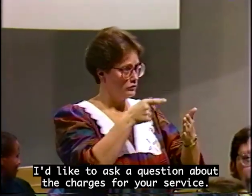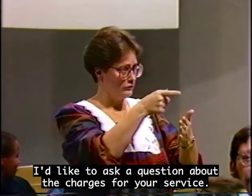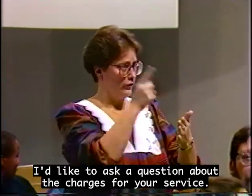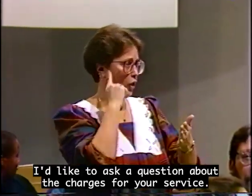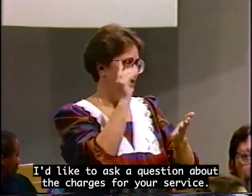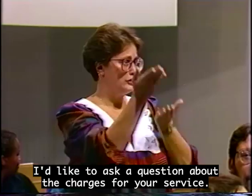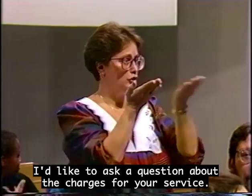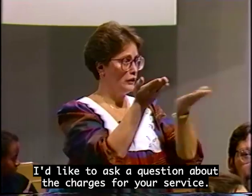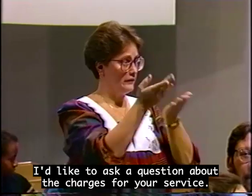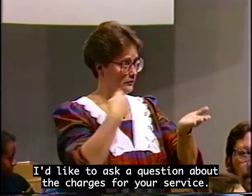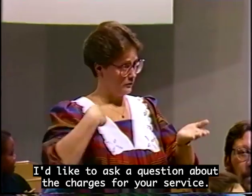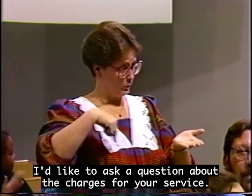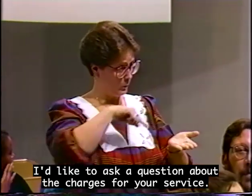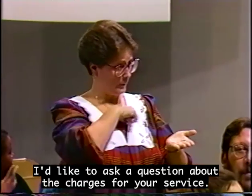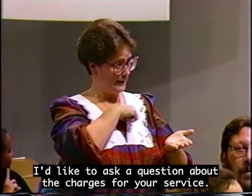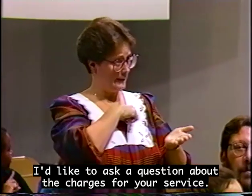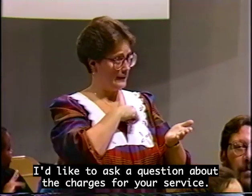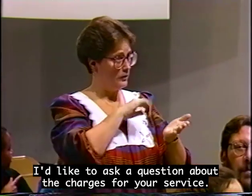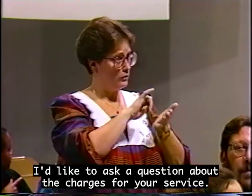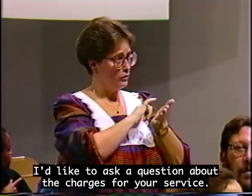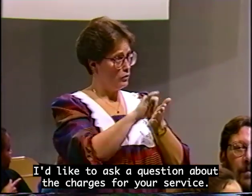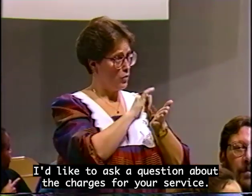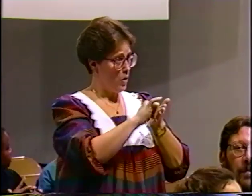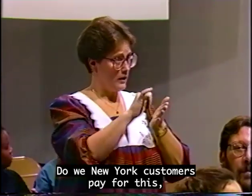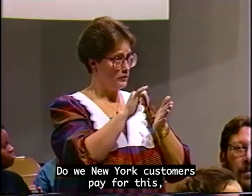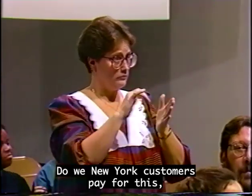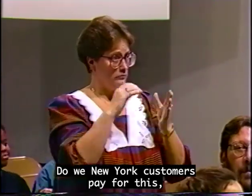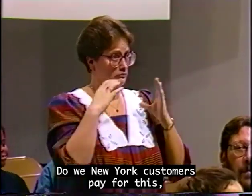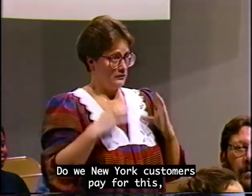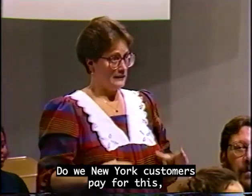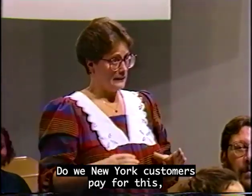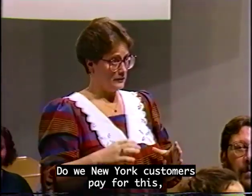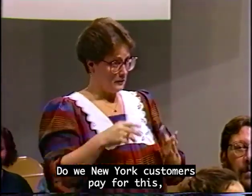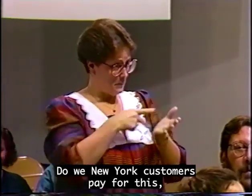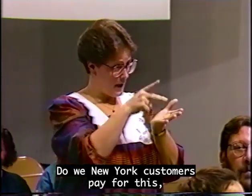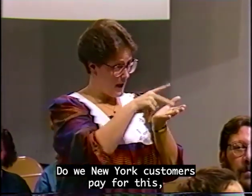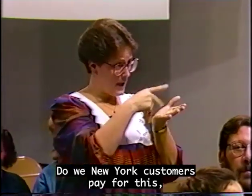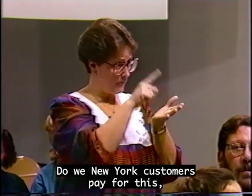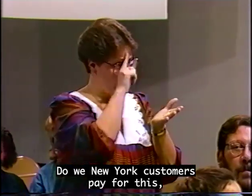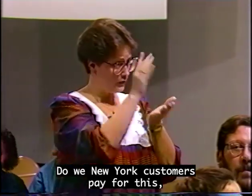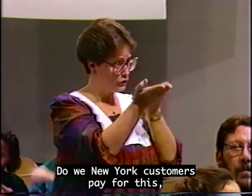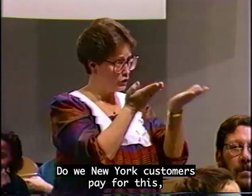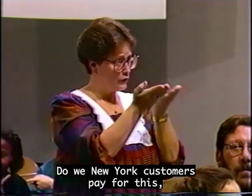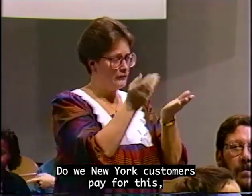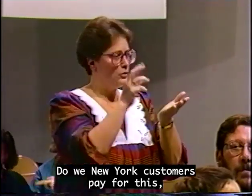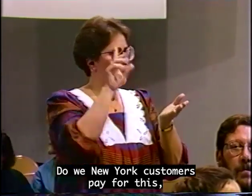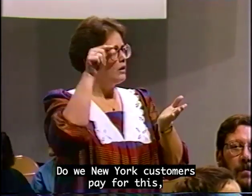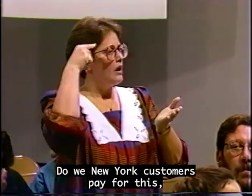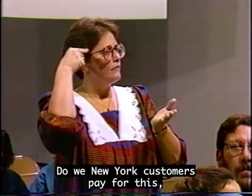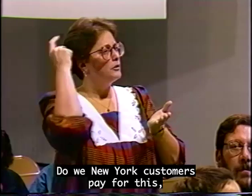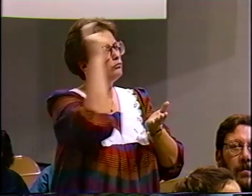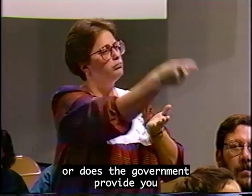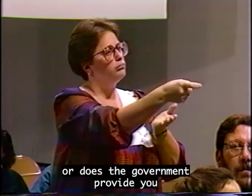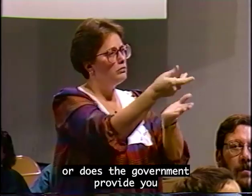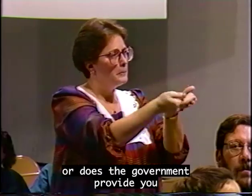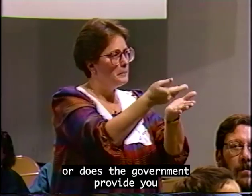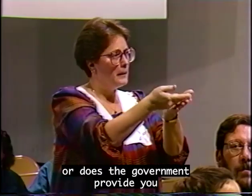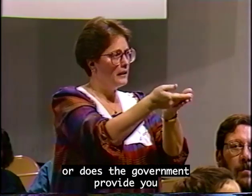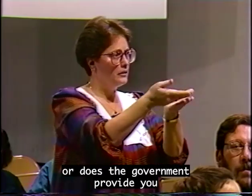I'd like to ask a question about the charges for your service. Do we, New York customers, pay for this, or does